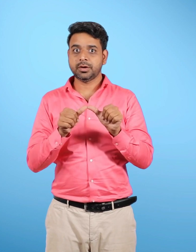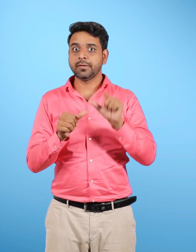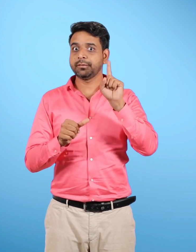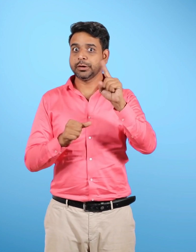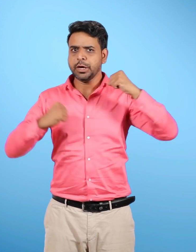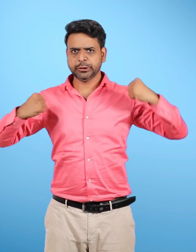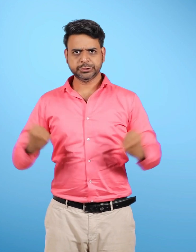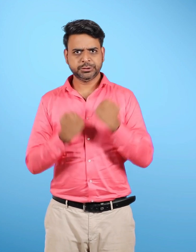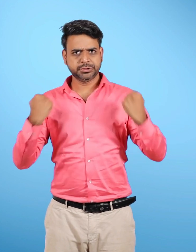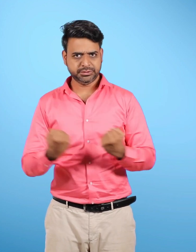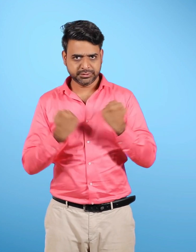Activity 1.